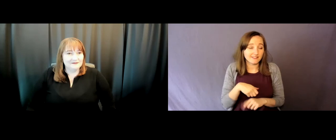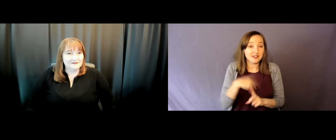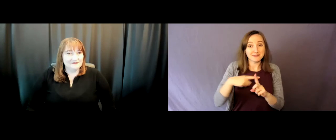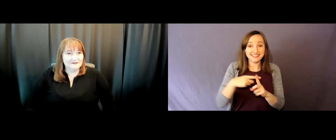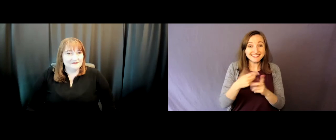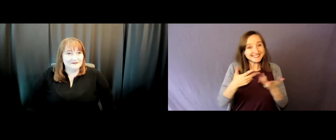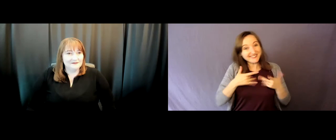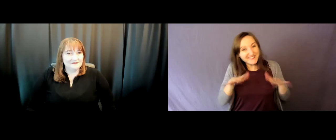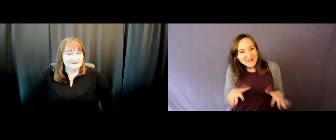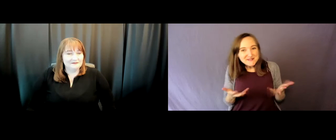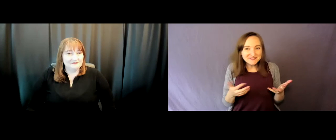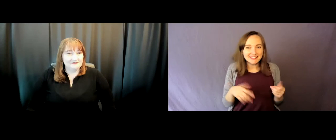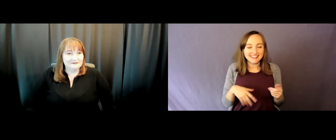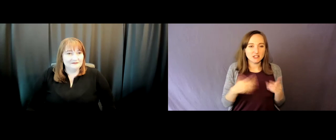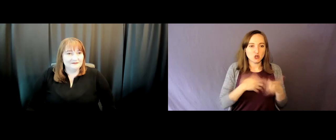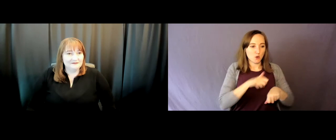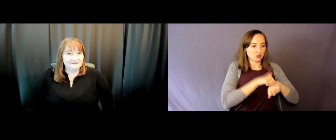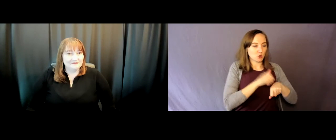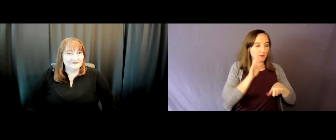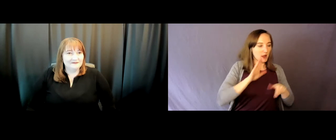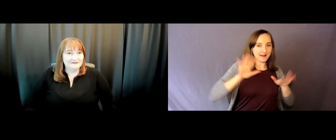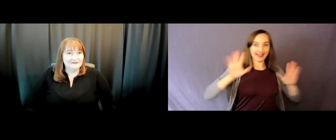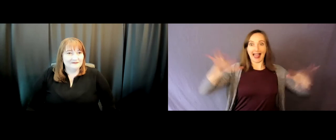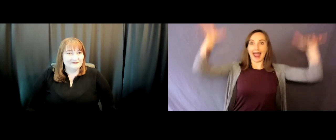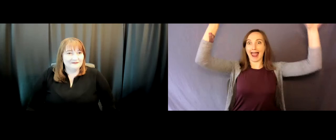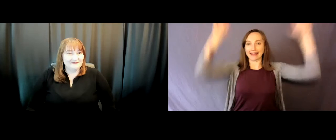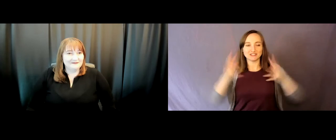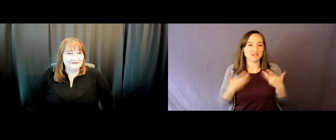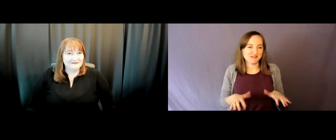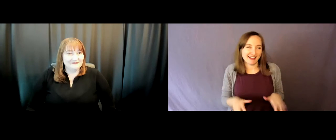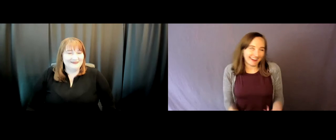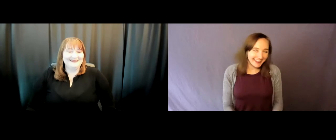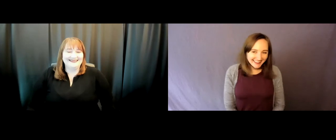it's calming. You don't want to get a stone that's going to jazz everybody up.